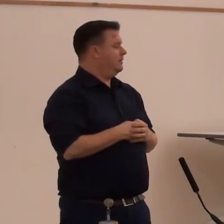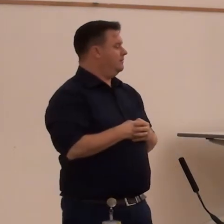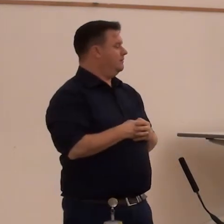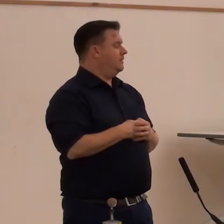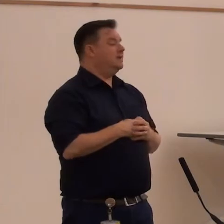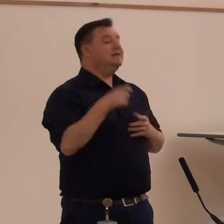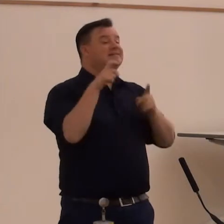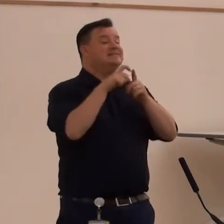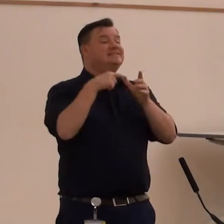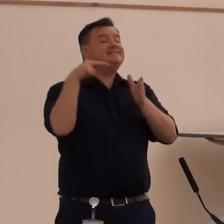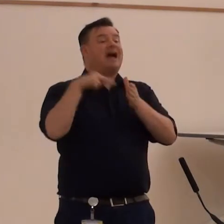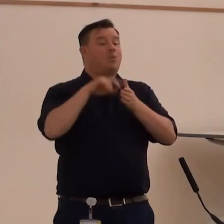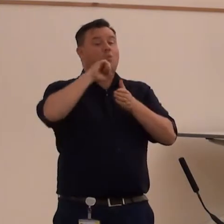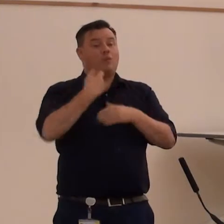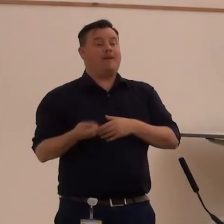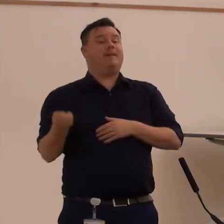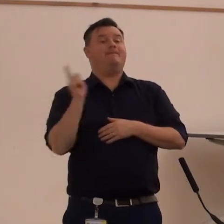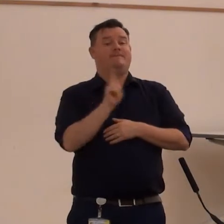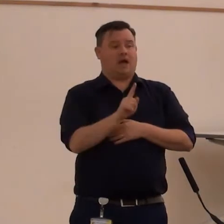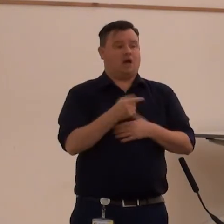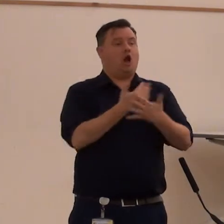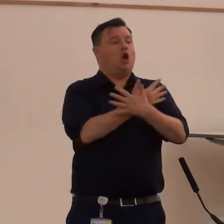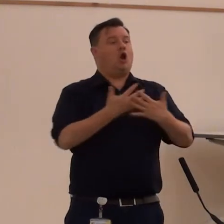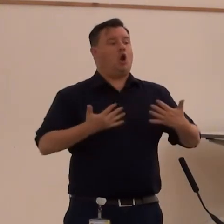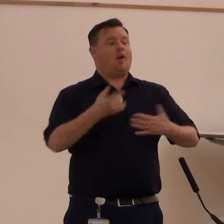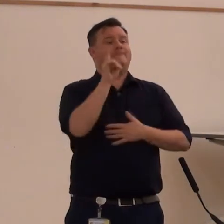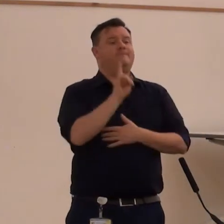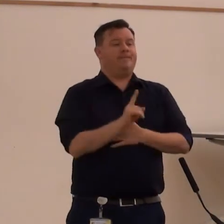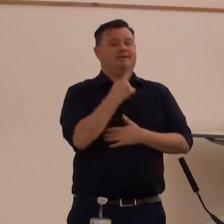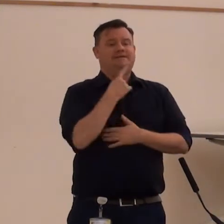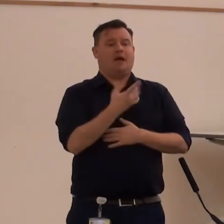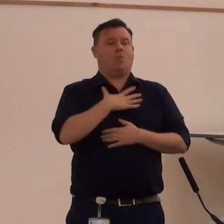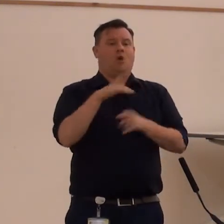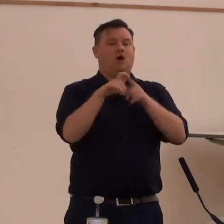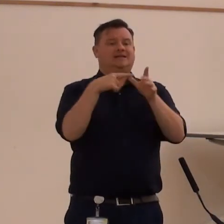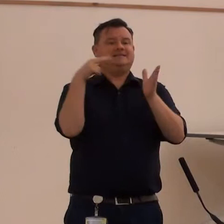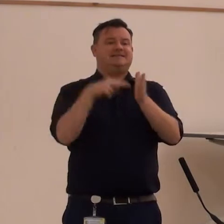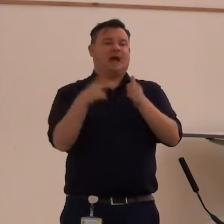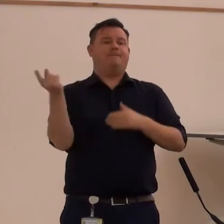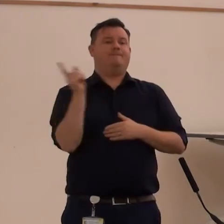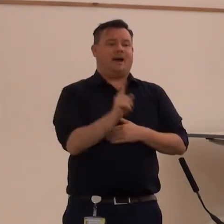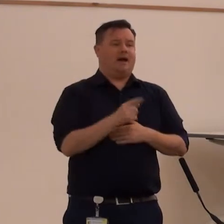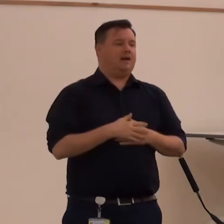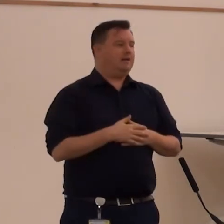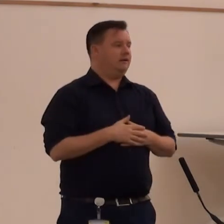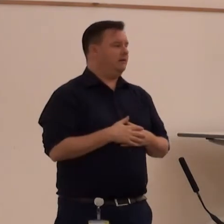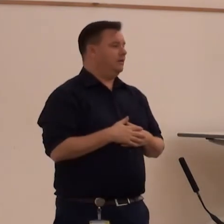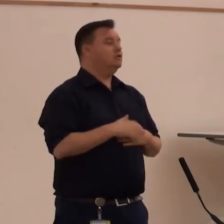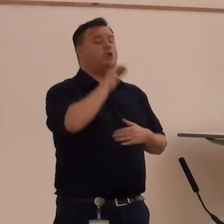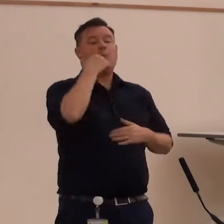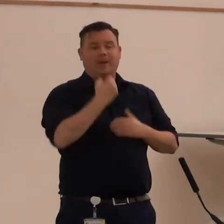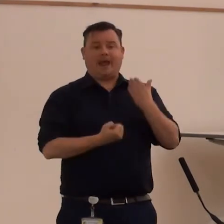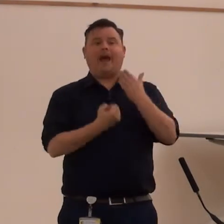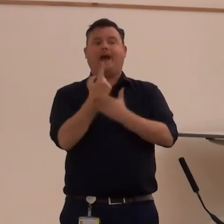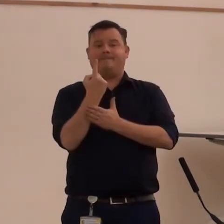is Dan is being revived. There's been a lot of people saying, we want Dan back. And so it's going to happen.